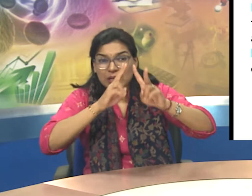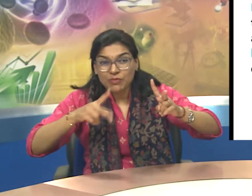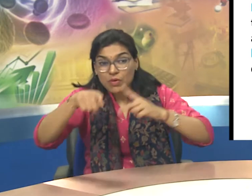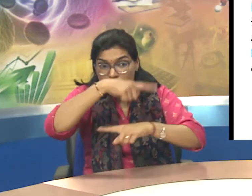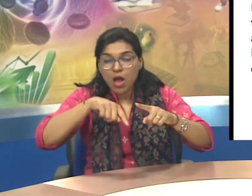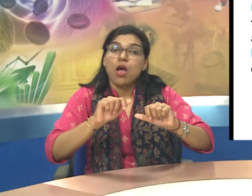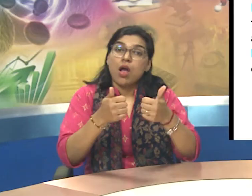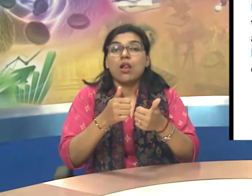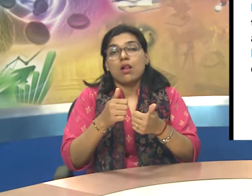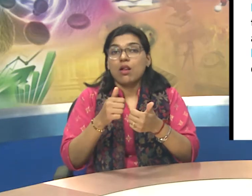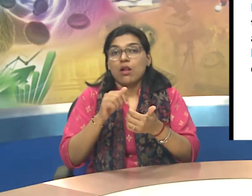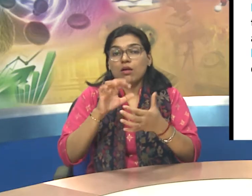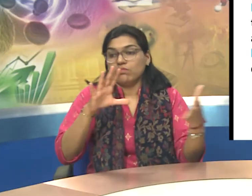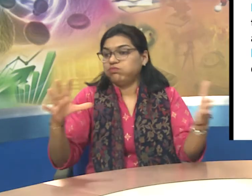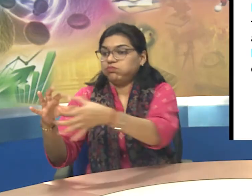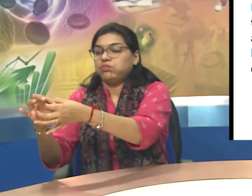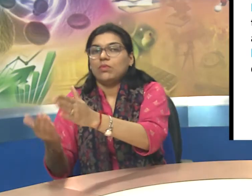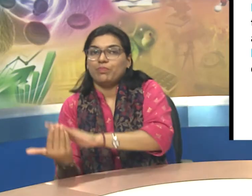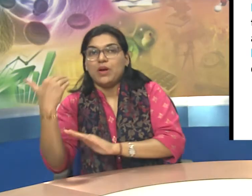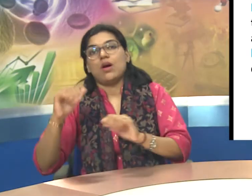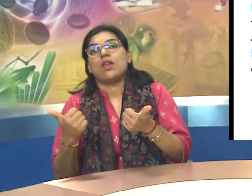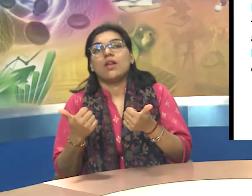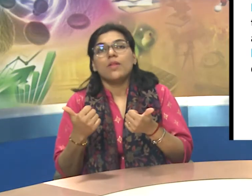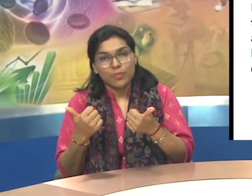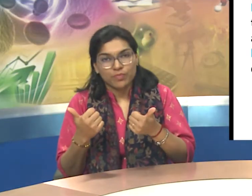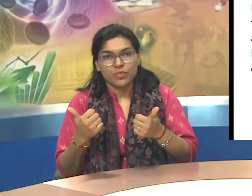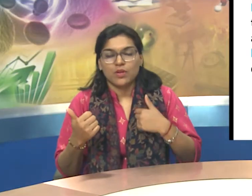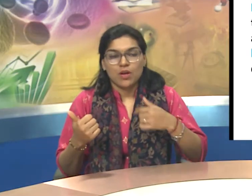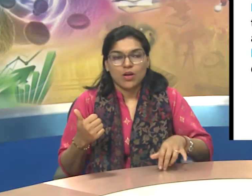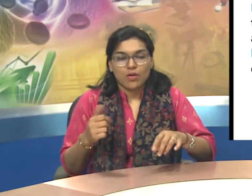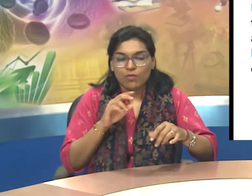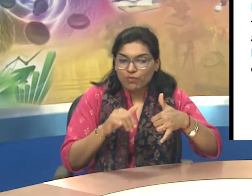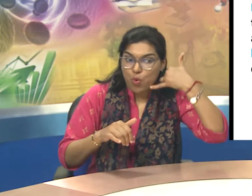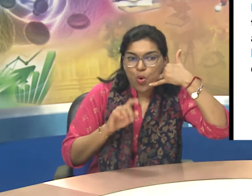diagrams, graphs, sketches, etc.